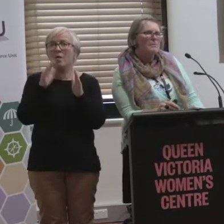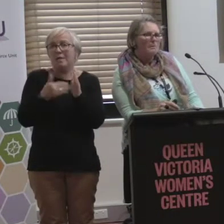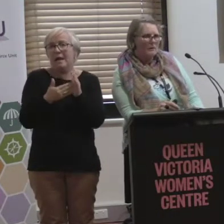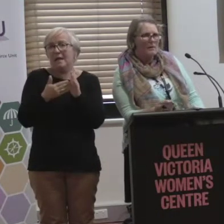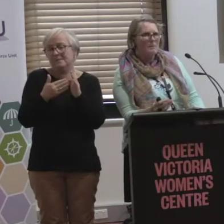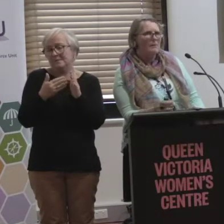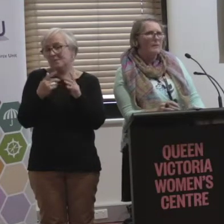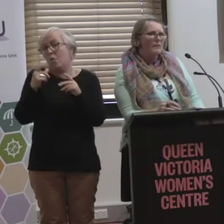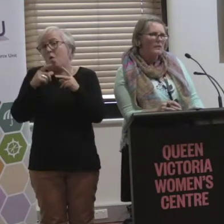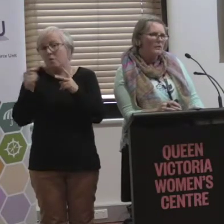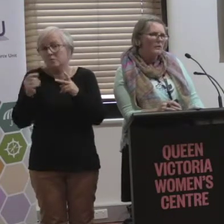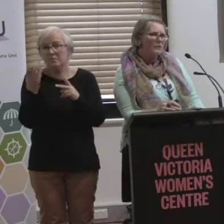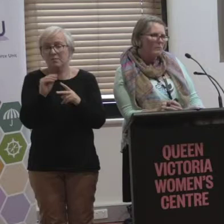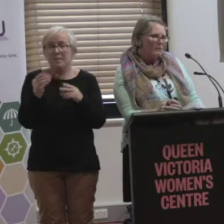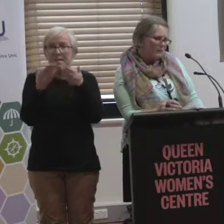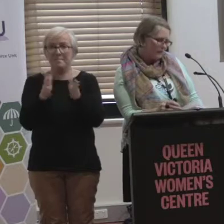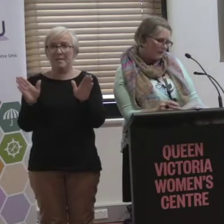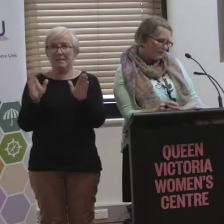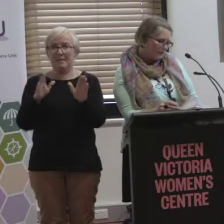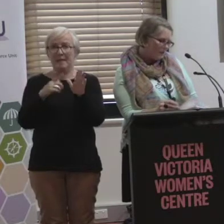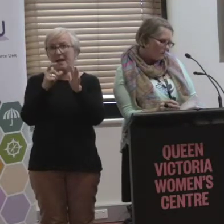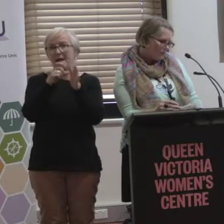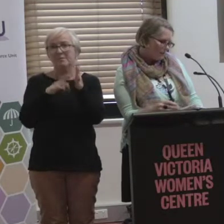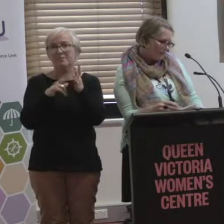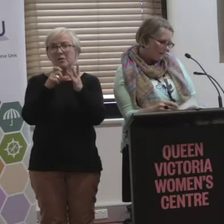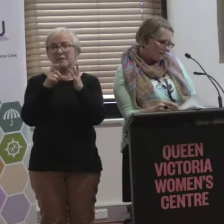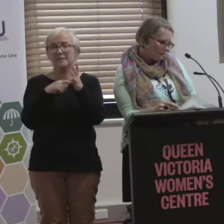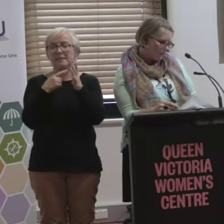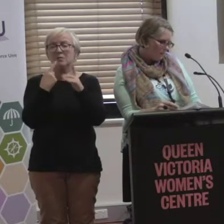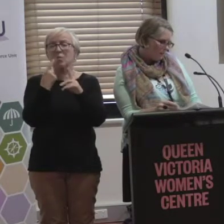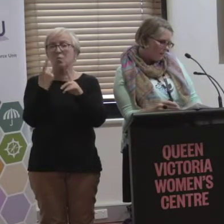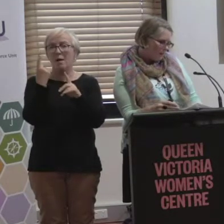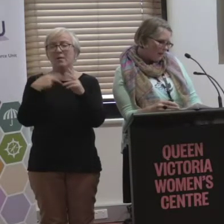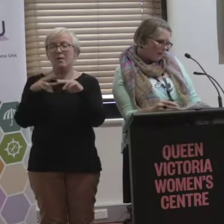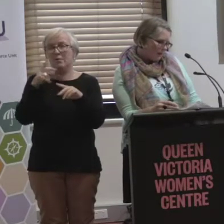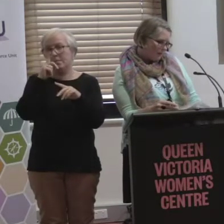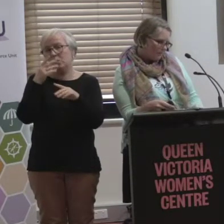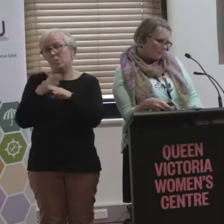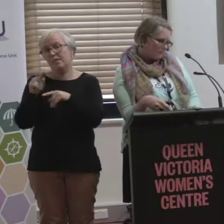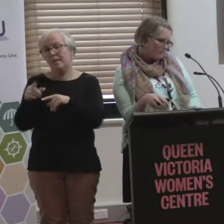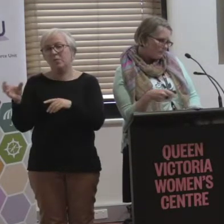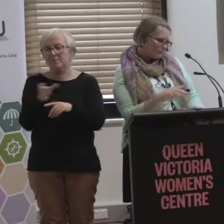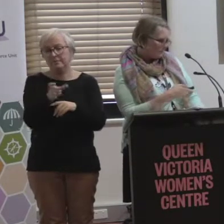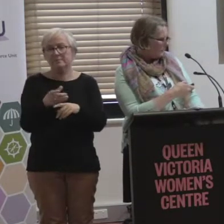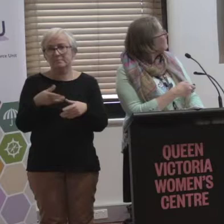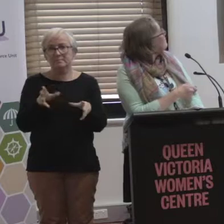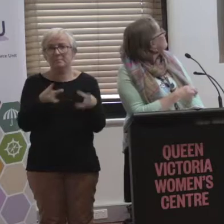from the public advocate's appointed and one of her delegates will undertake that role.